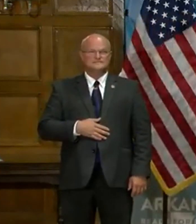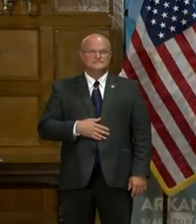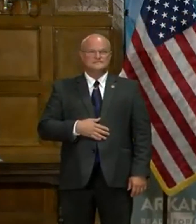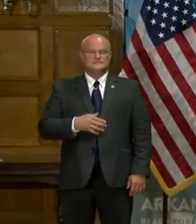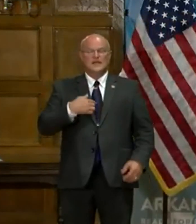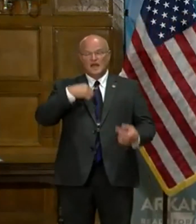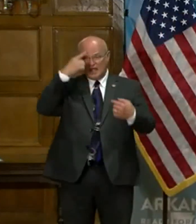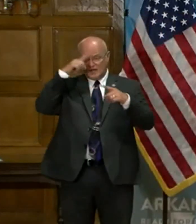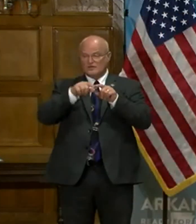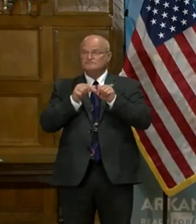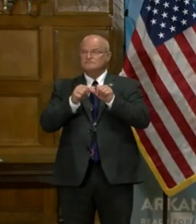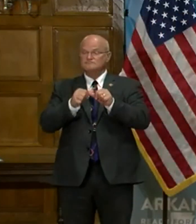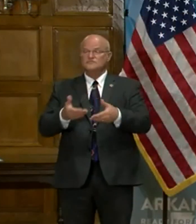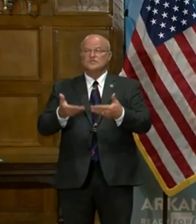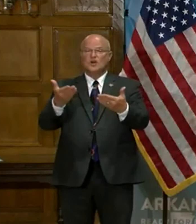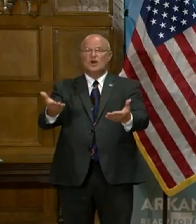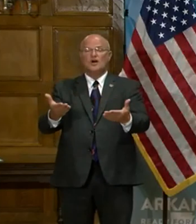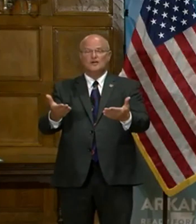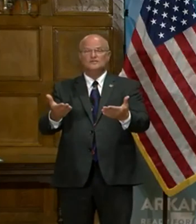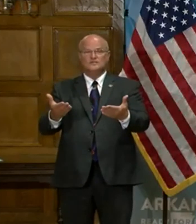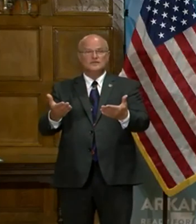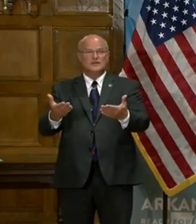I agree. We're continuing to offering